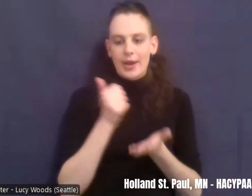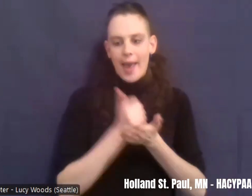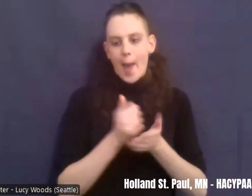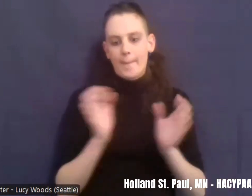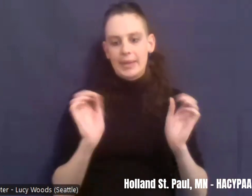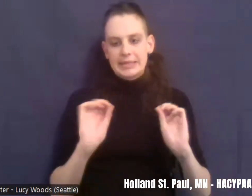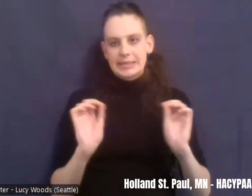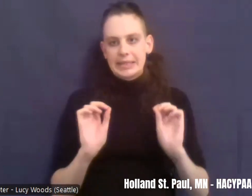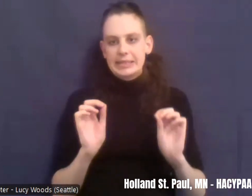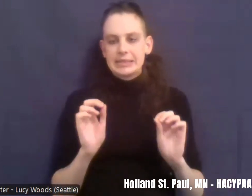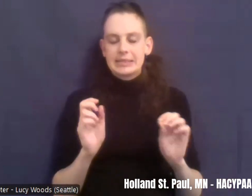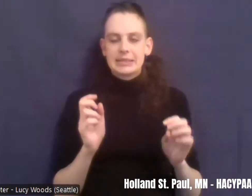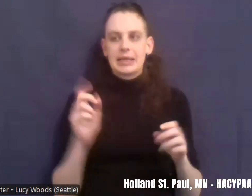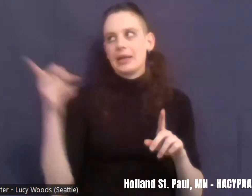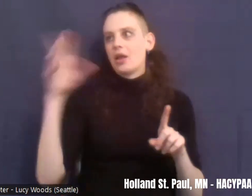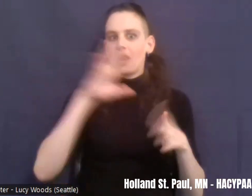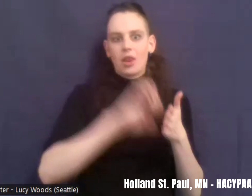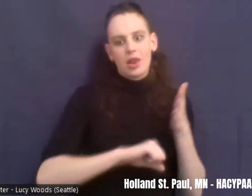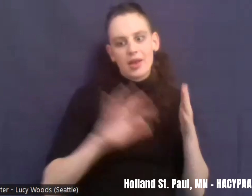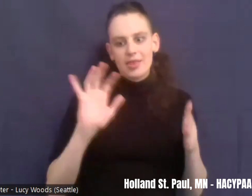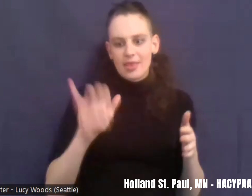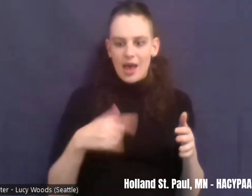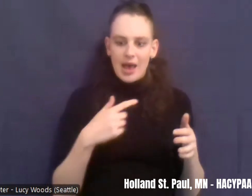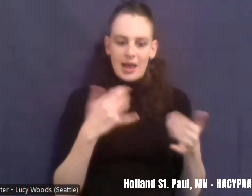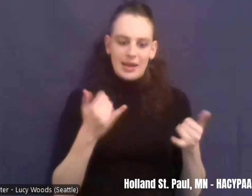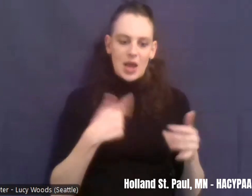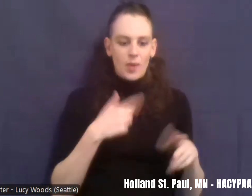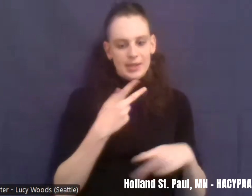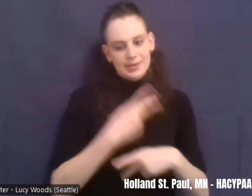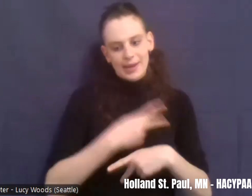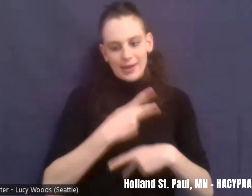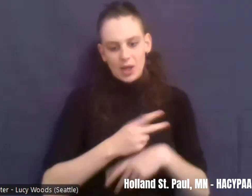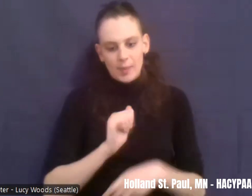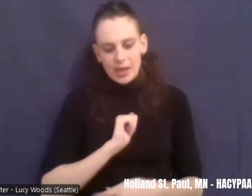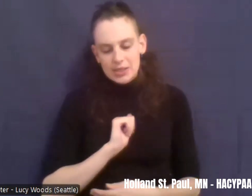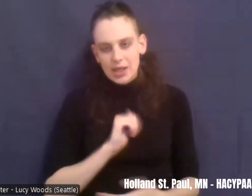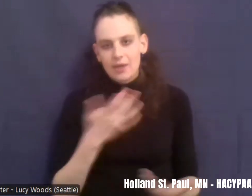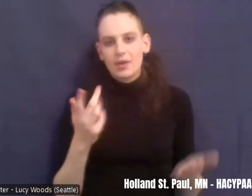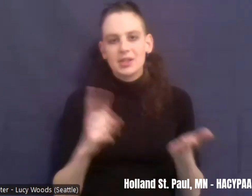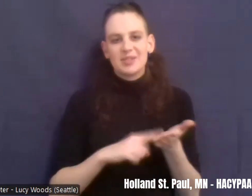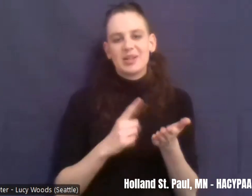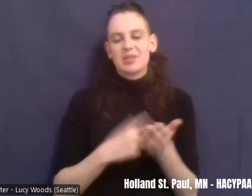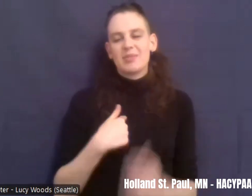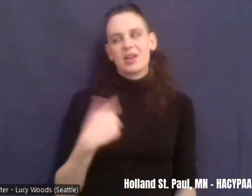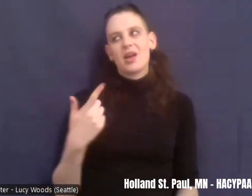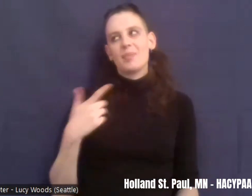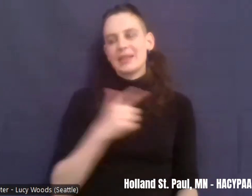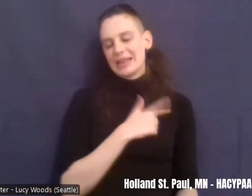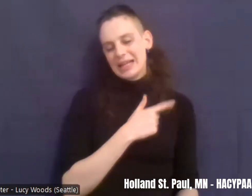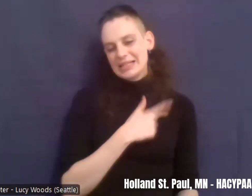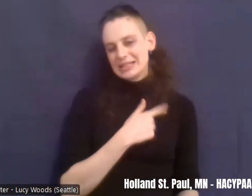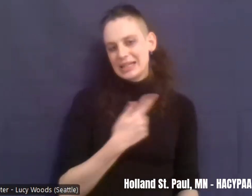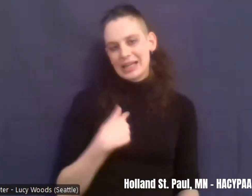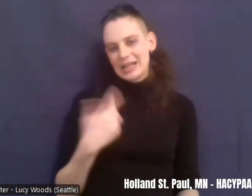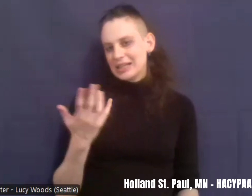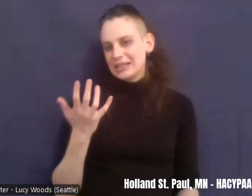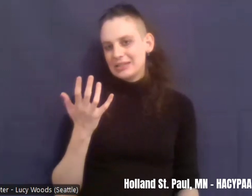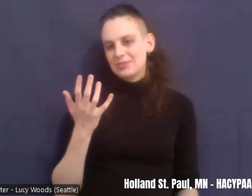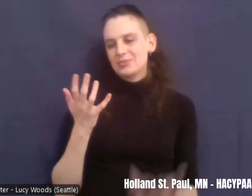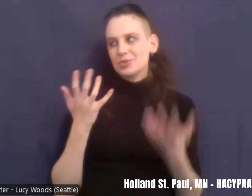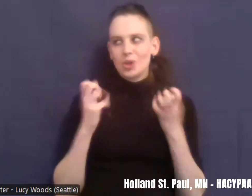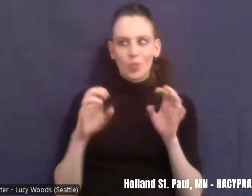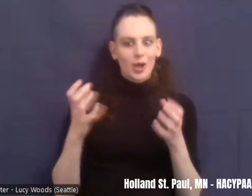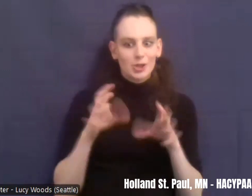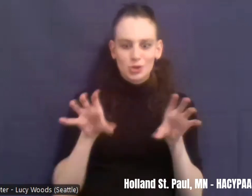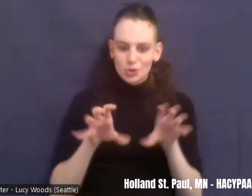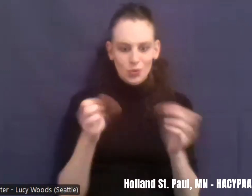really self-sufficient, which like mm, sometimes I'm like I'm lazy at heart, so like I don't really like want to do all these